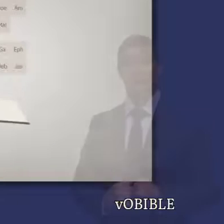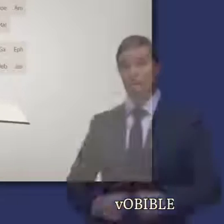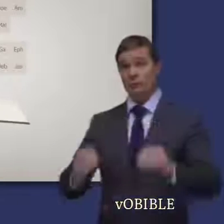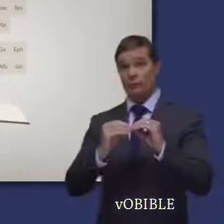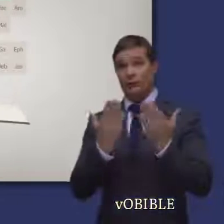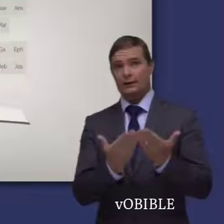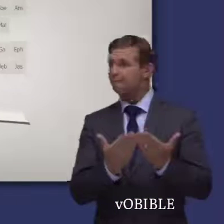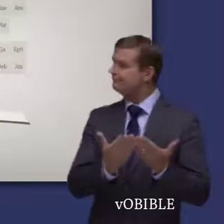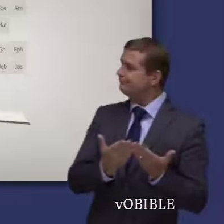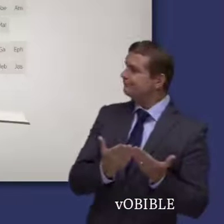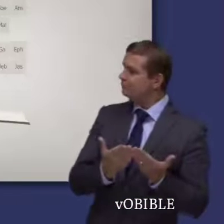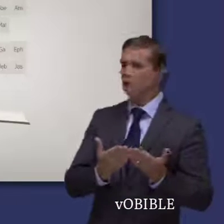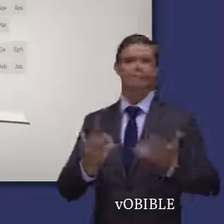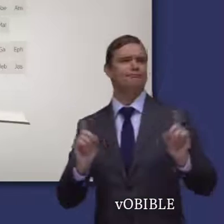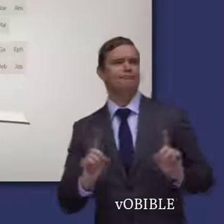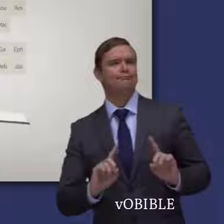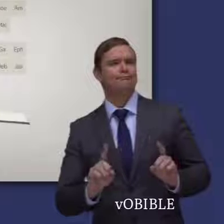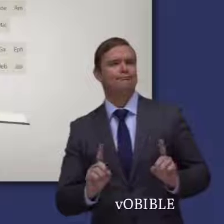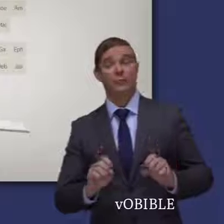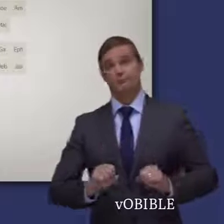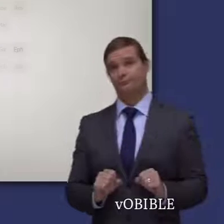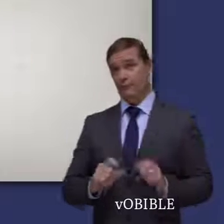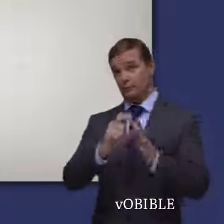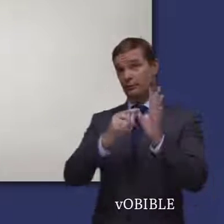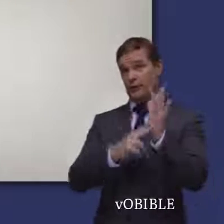An introduction to the book of Daniel.